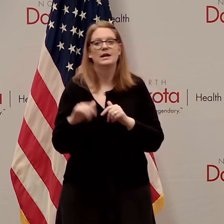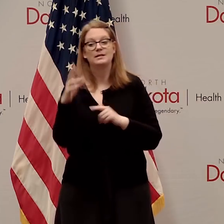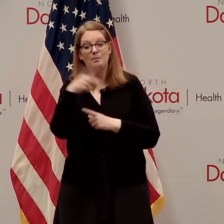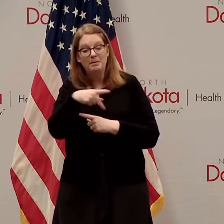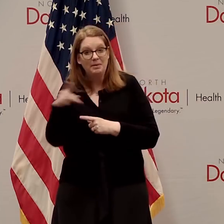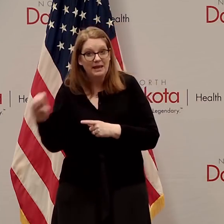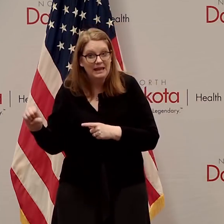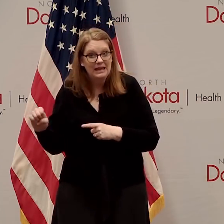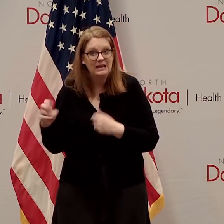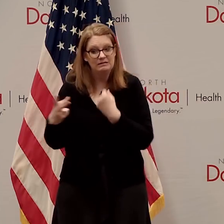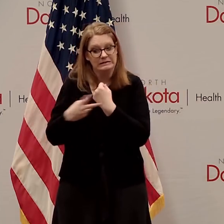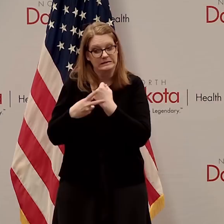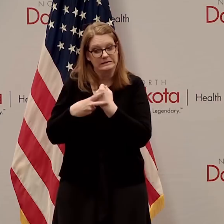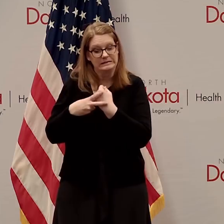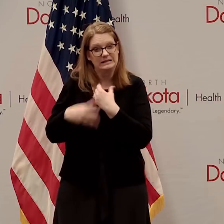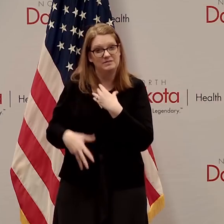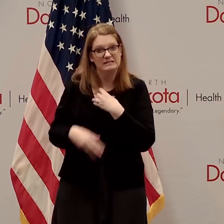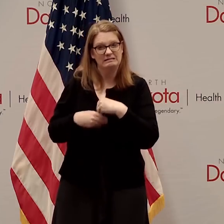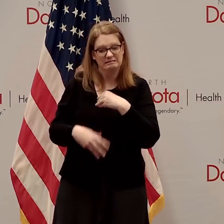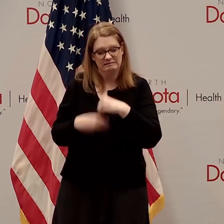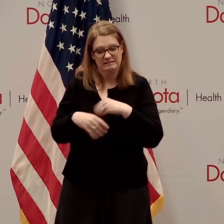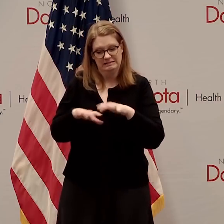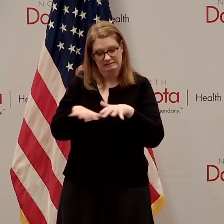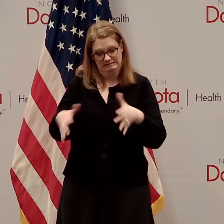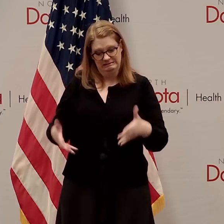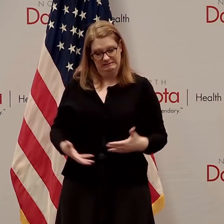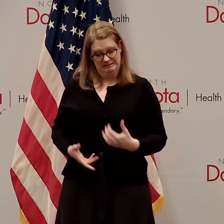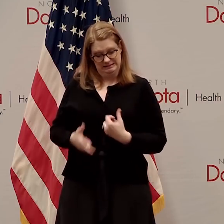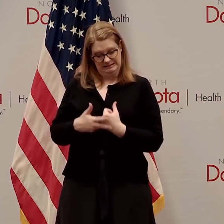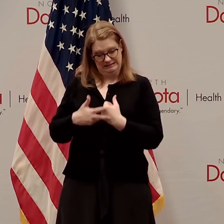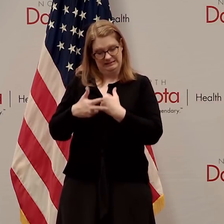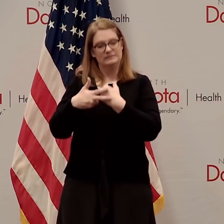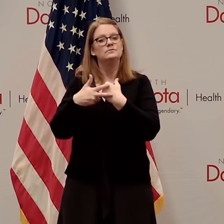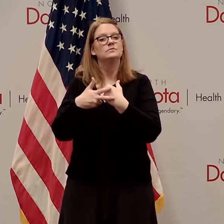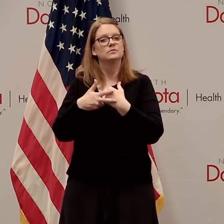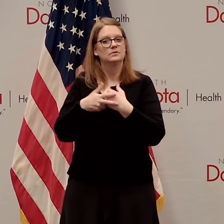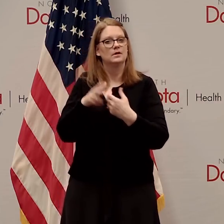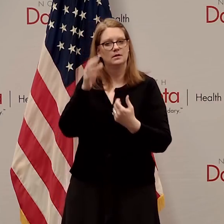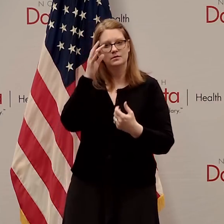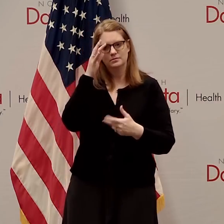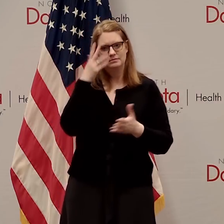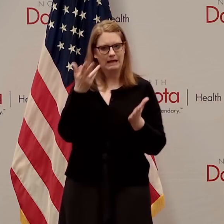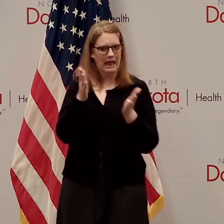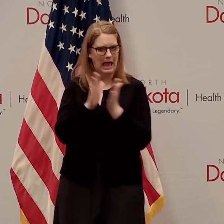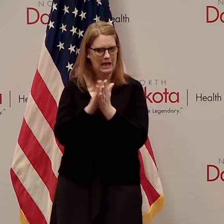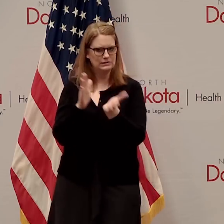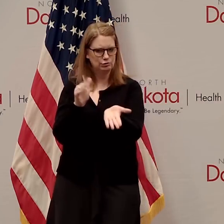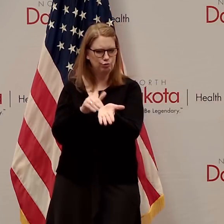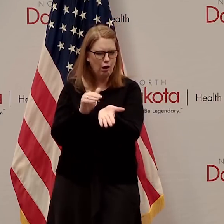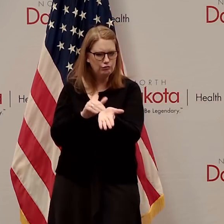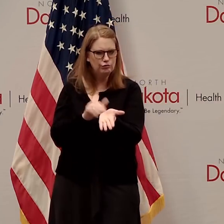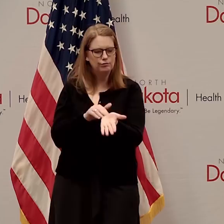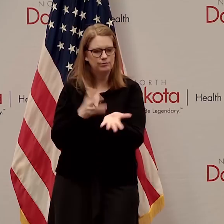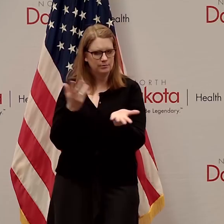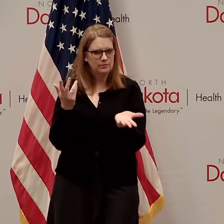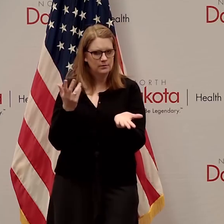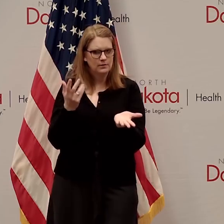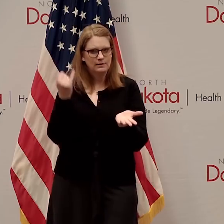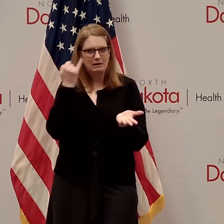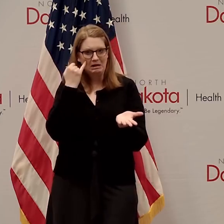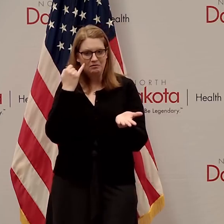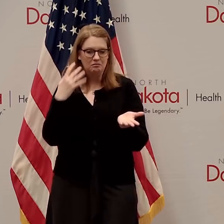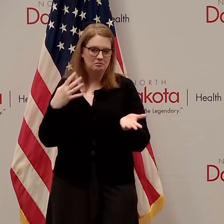PPE that we've been able to build up, again, I would say, talk to your providers about whether or not you might